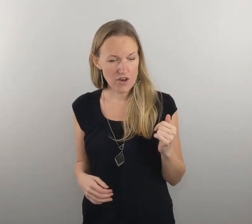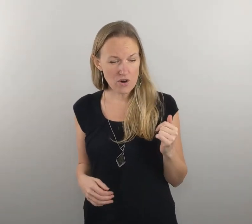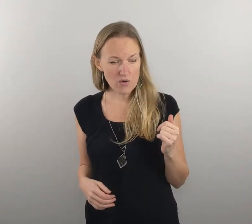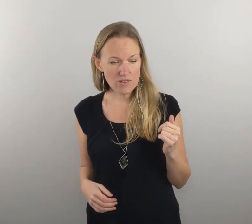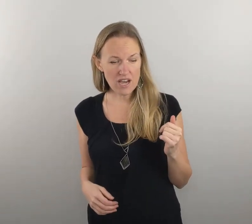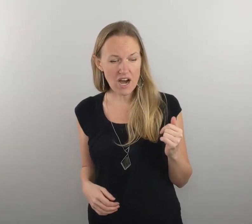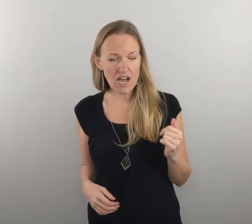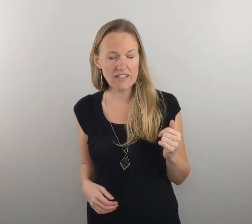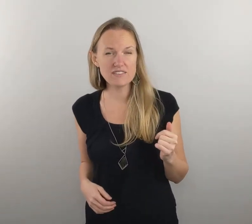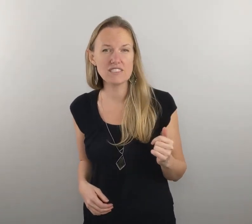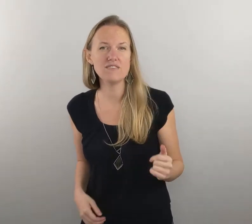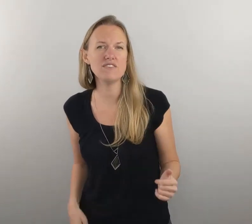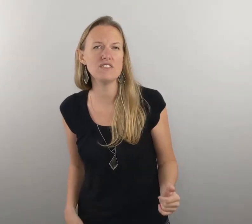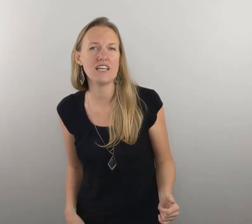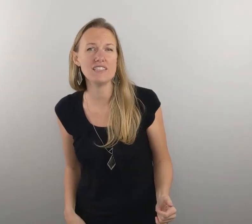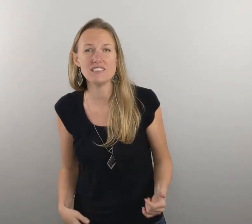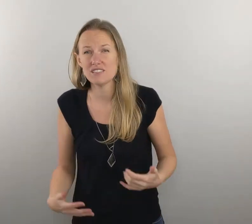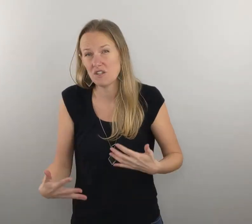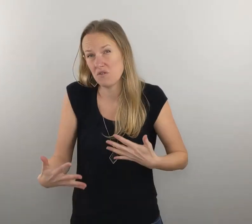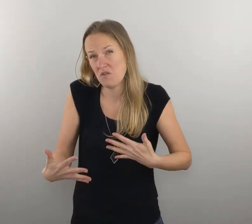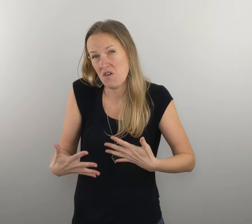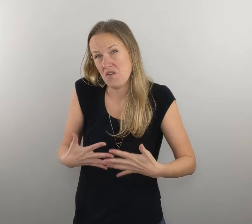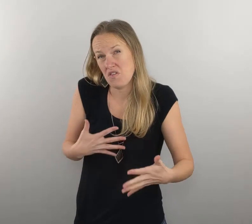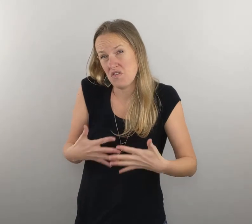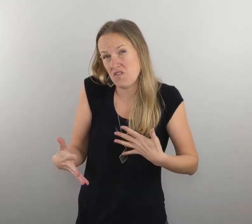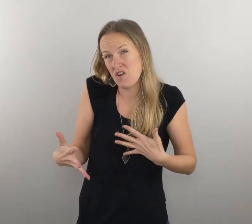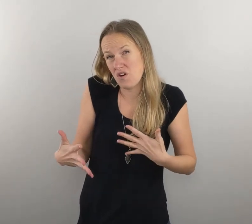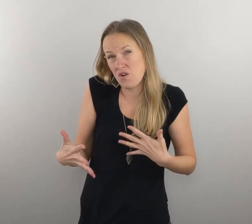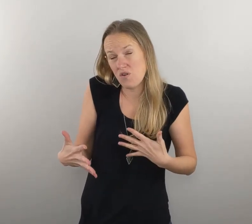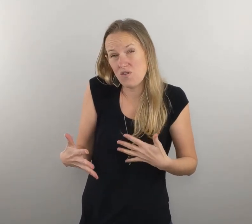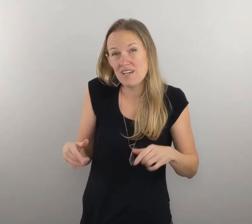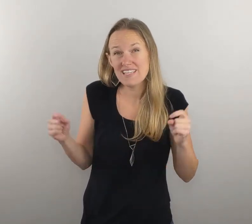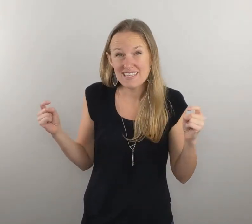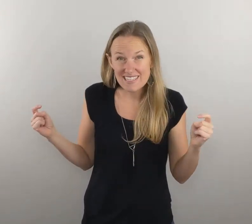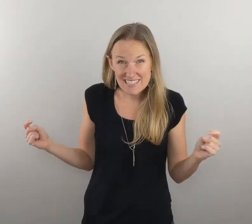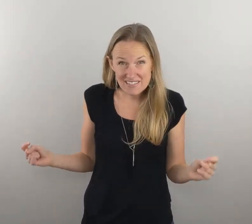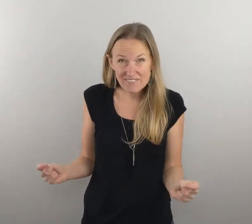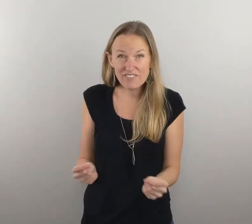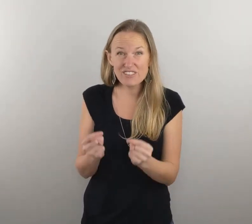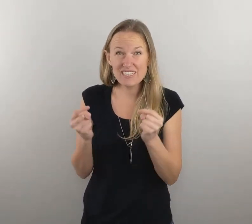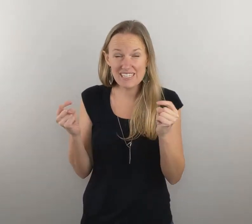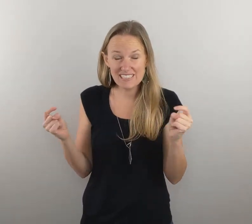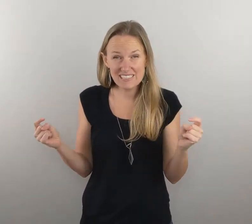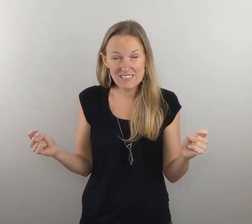Though the eye of sinfulness, so though the sinfulness,